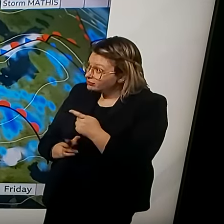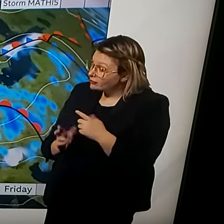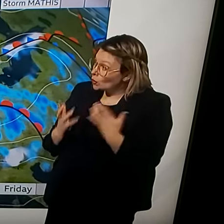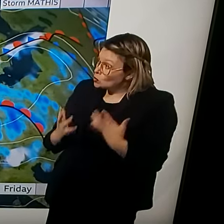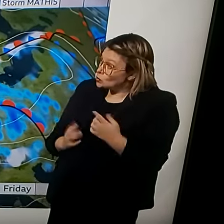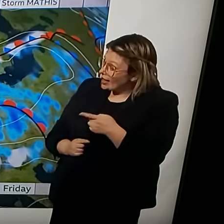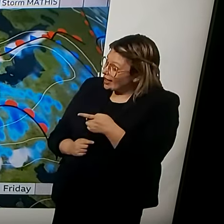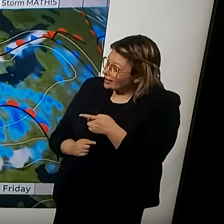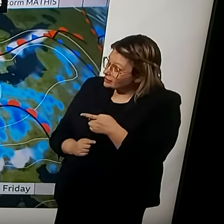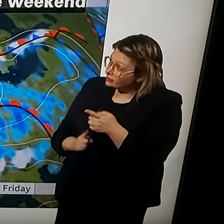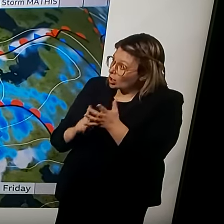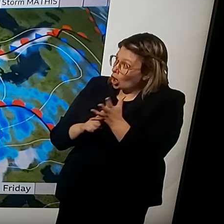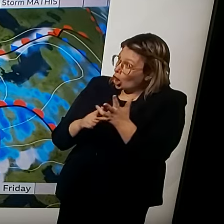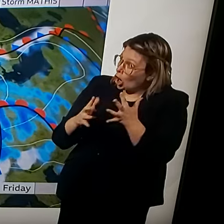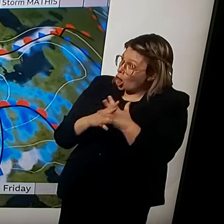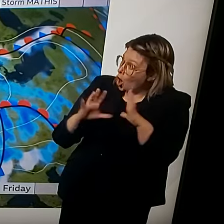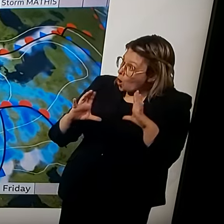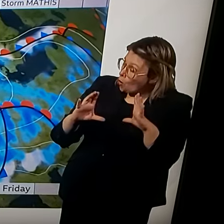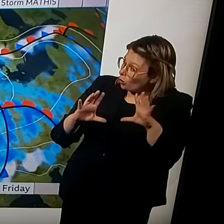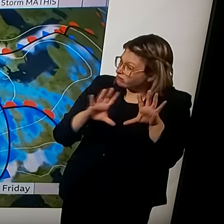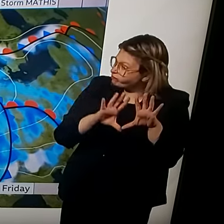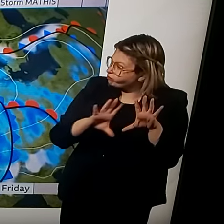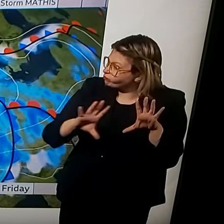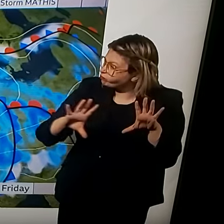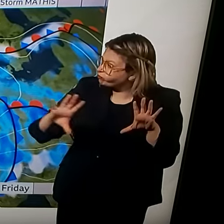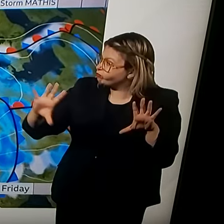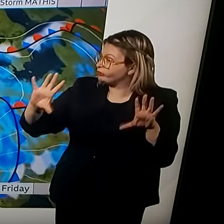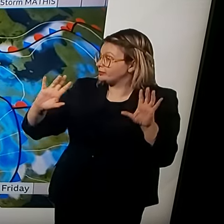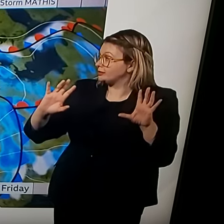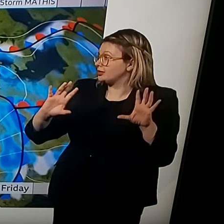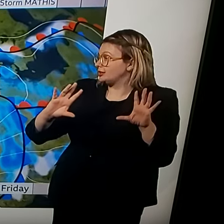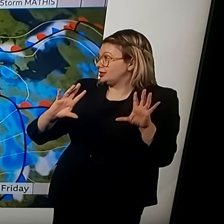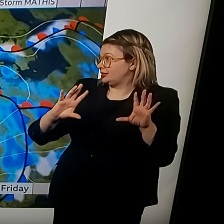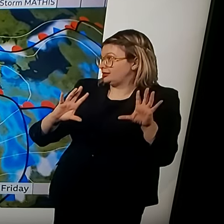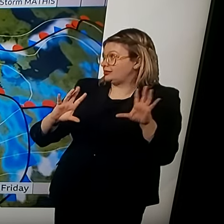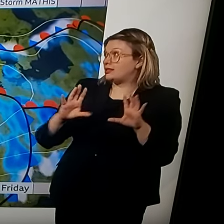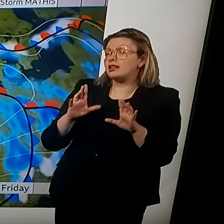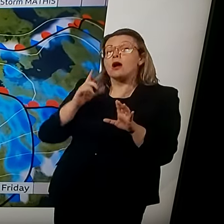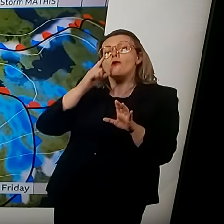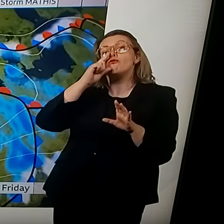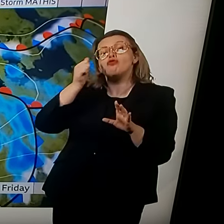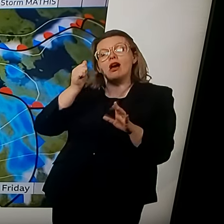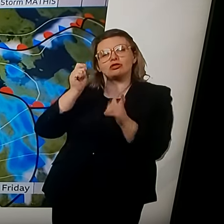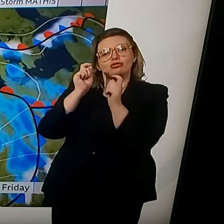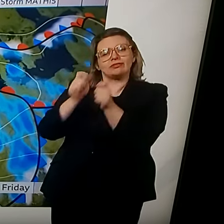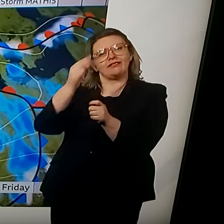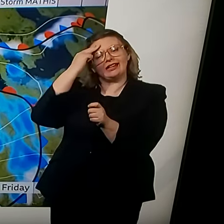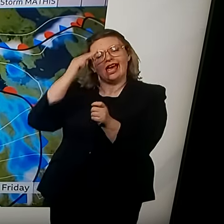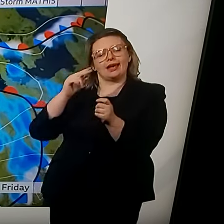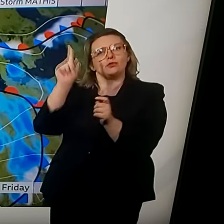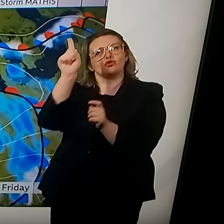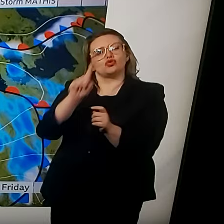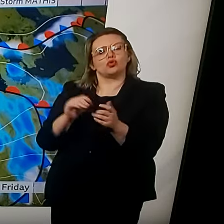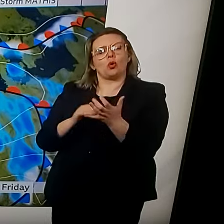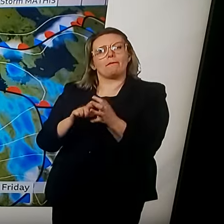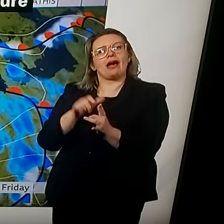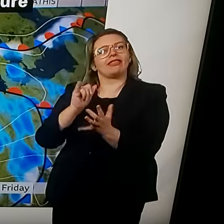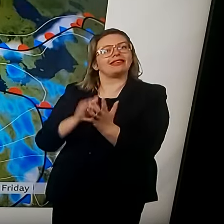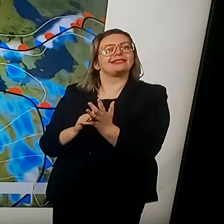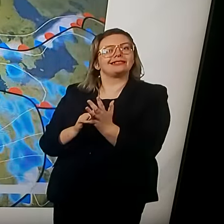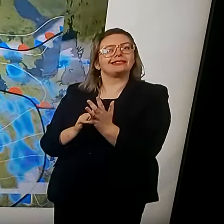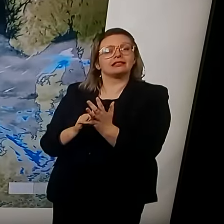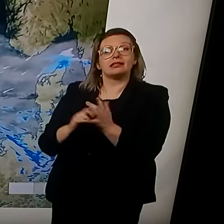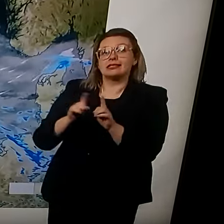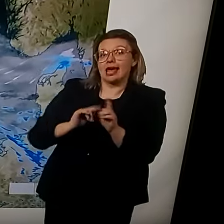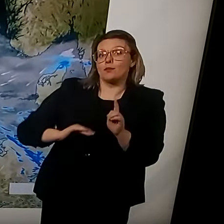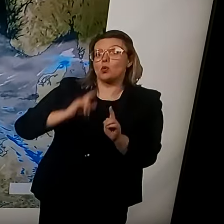way of low measure, moving across the south of the country, as was being known by the French Med Services, still masses there, including Gales and Northern France